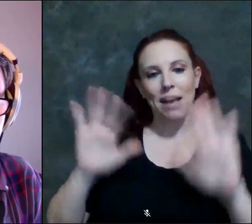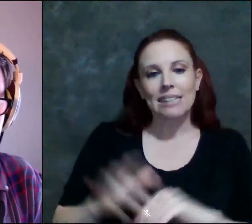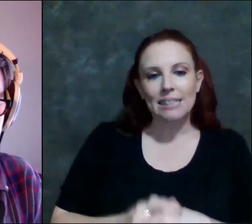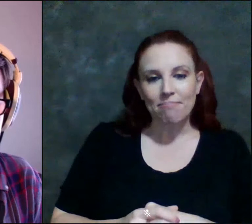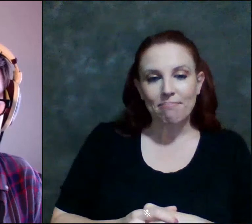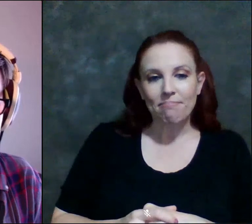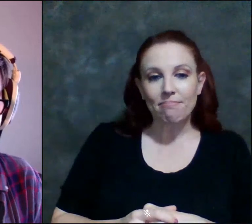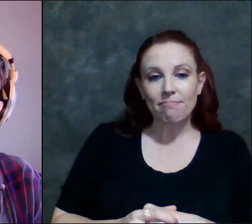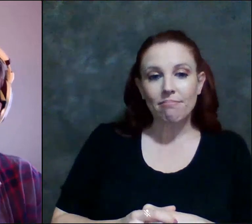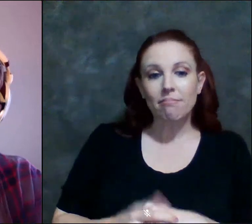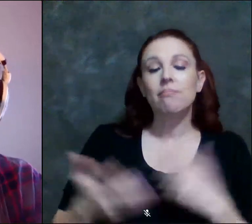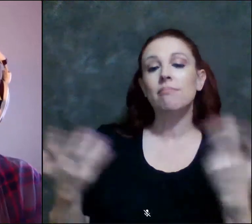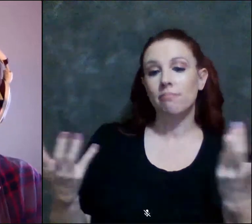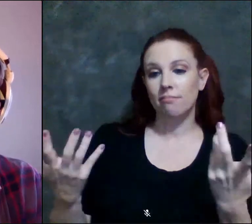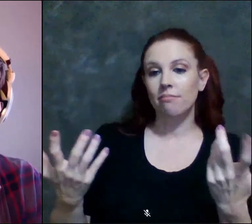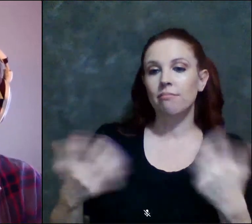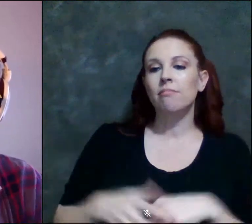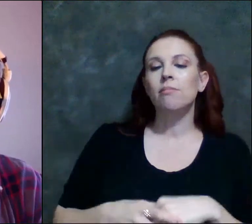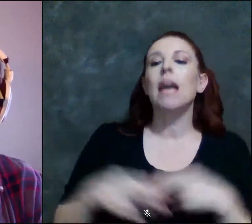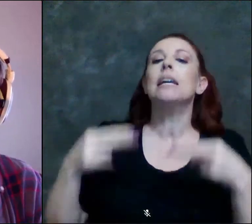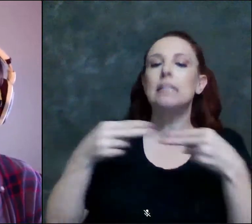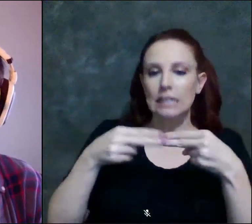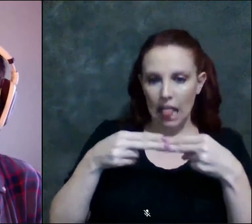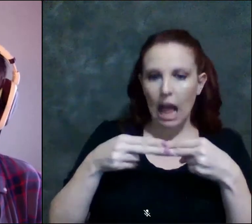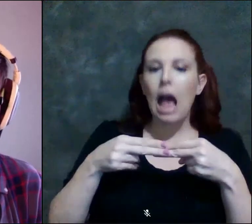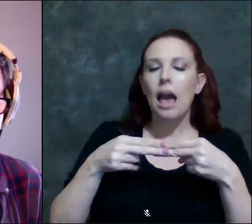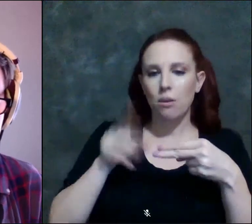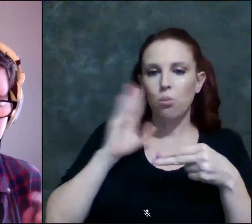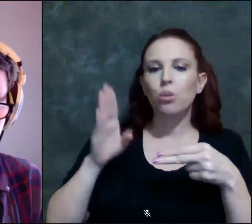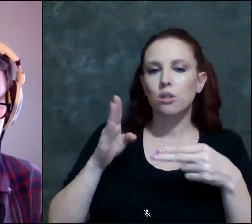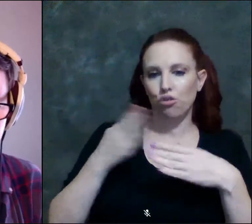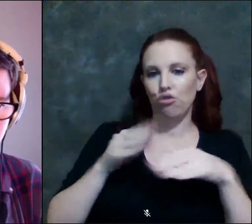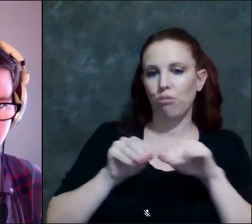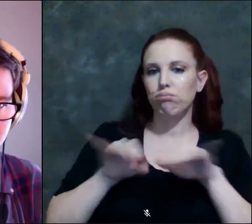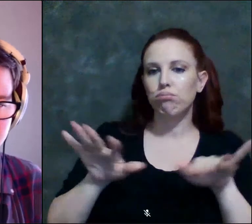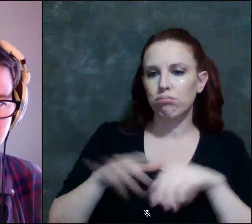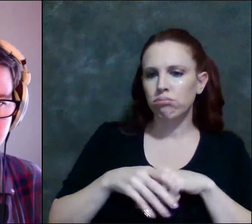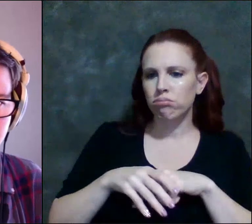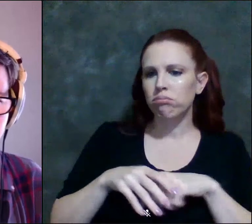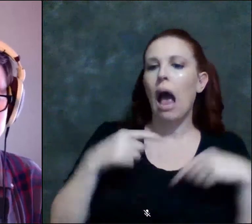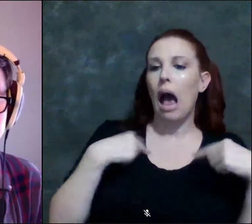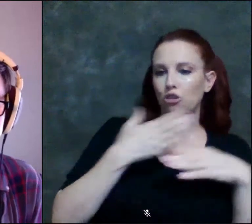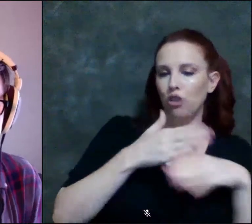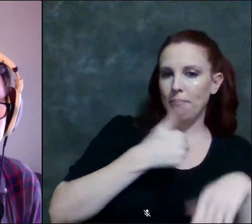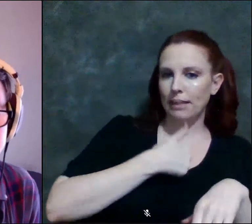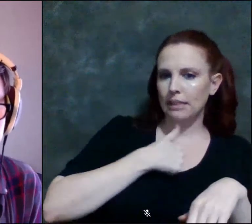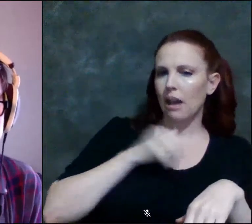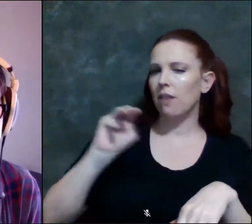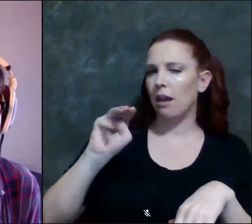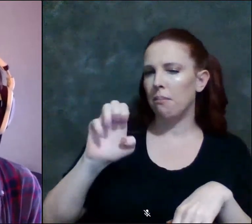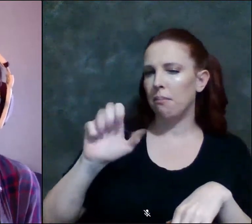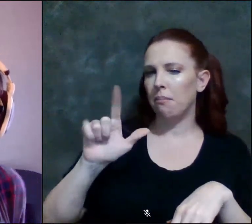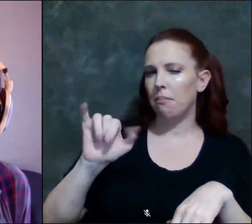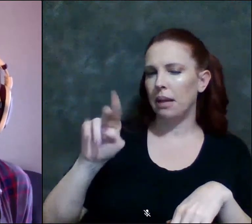I was recently told, in the slides will be shared. So I shared the slides, and I think Melinda has another way to share them. I was recently told there's a big